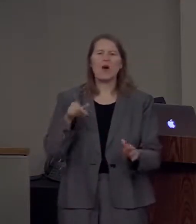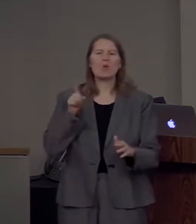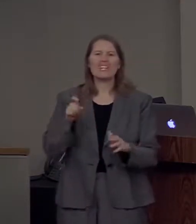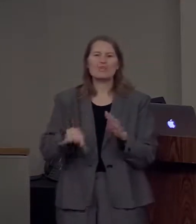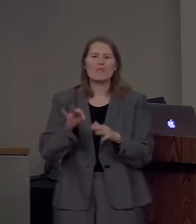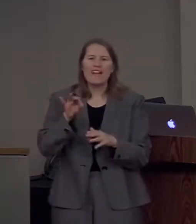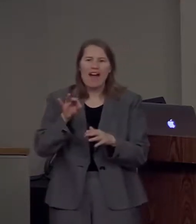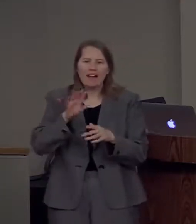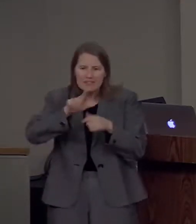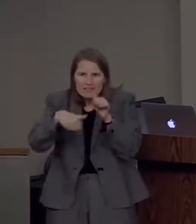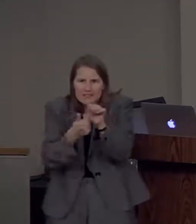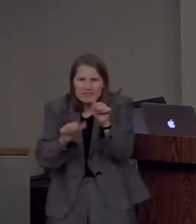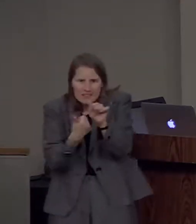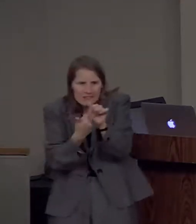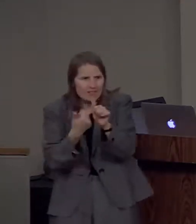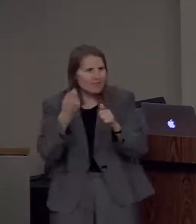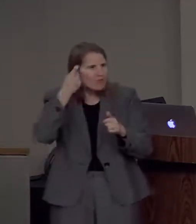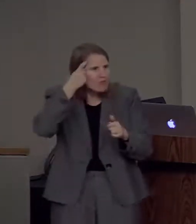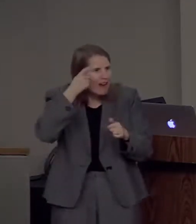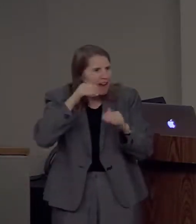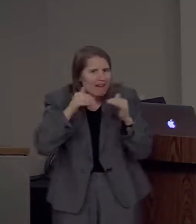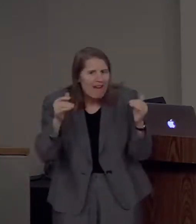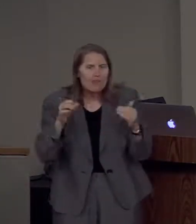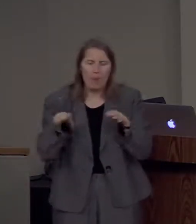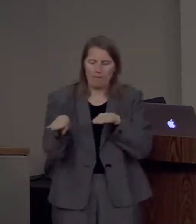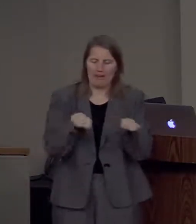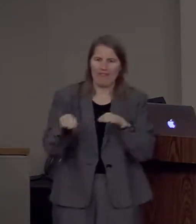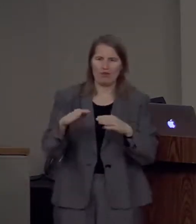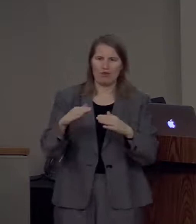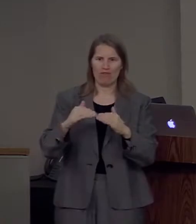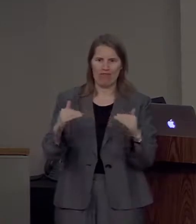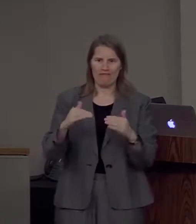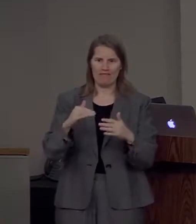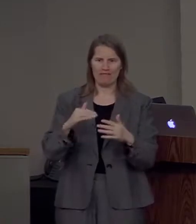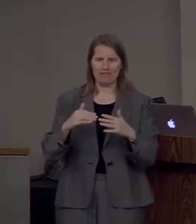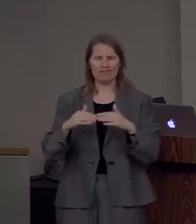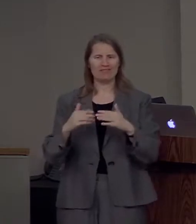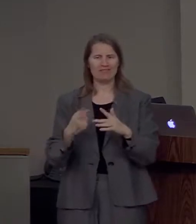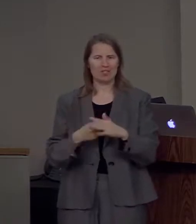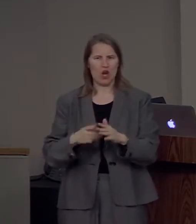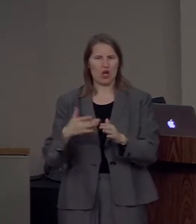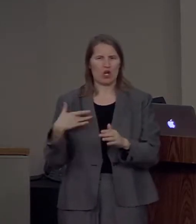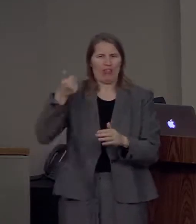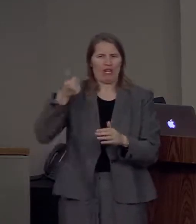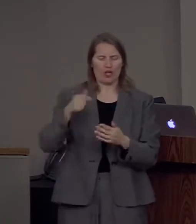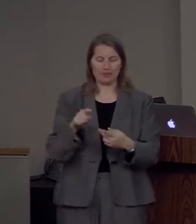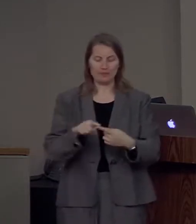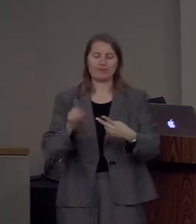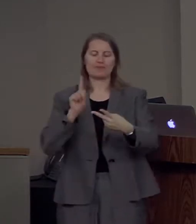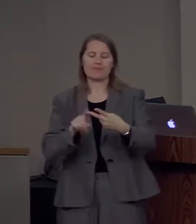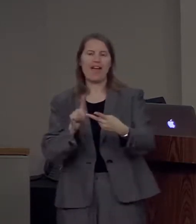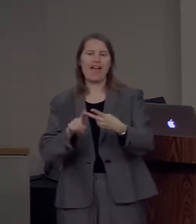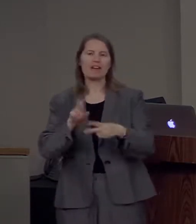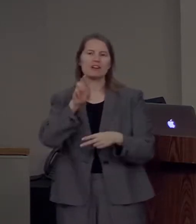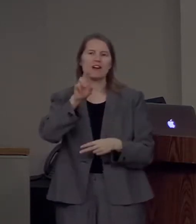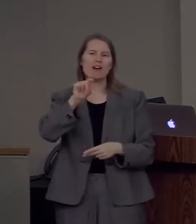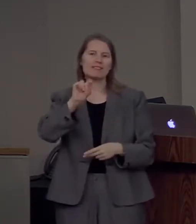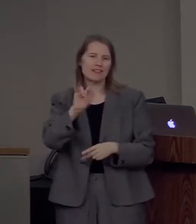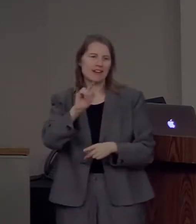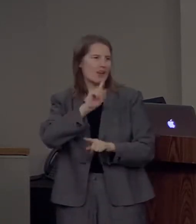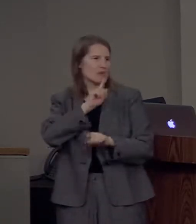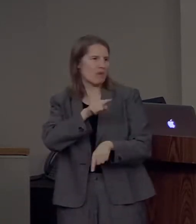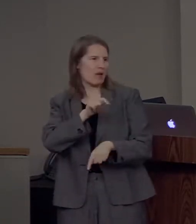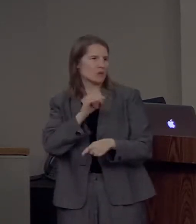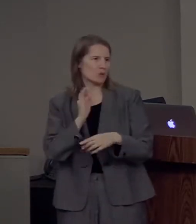at the brain level or at the behavioral level, and we need to go earlier. We need to look at response to intervention as well. Lynn Fuchs